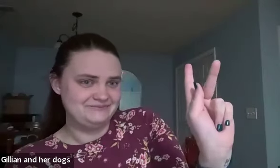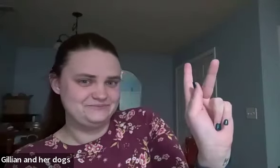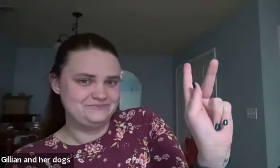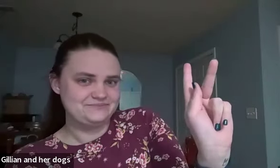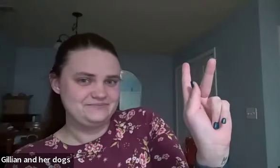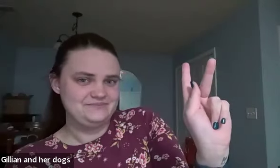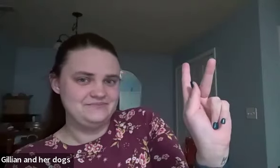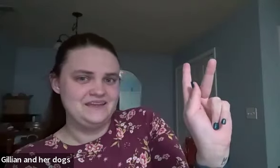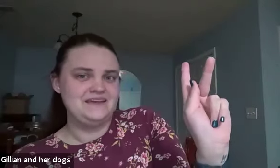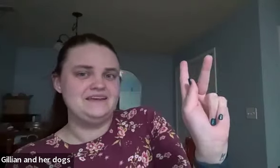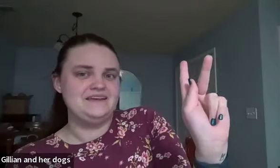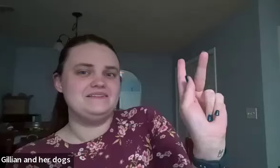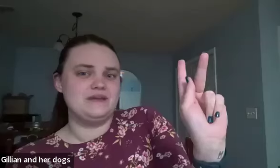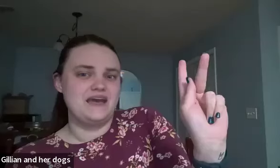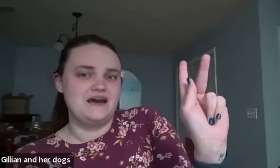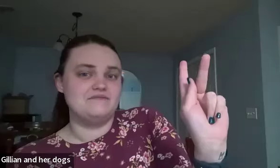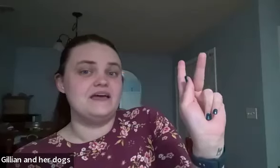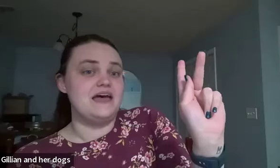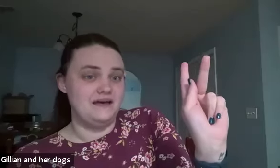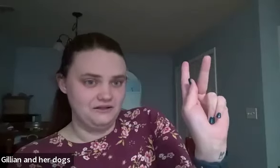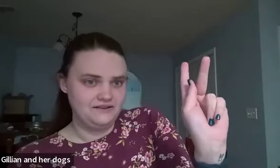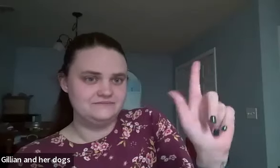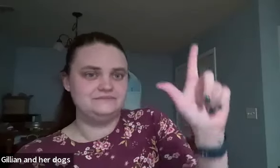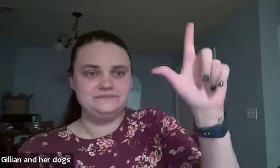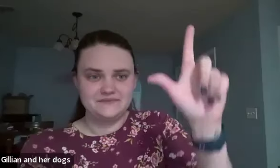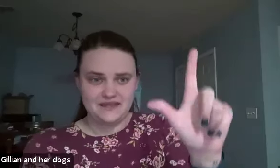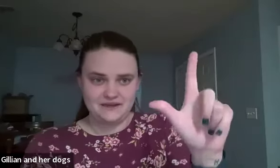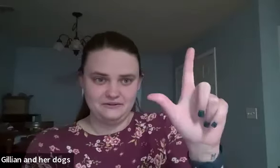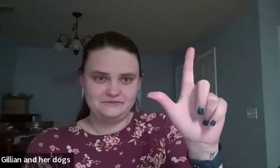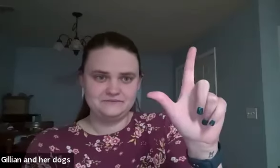K. Then we have L, L.